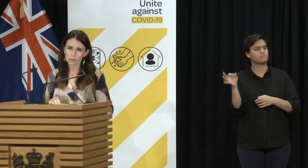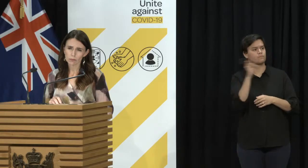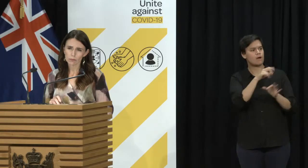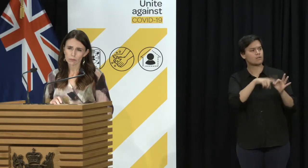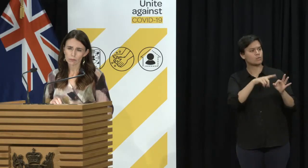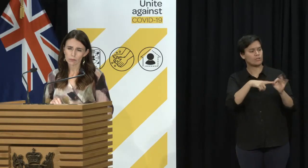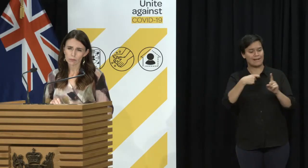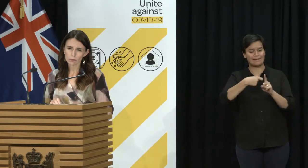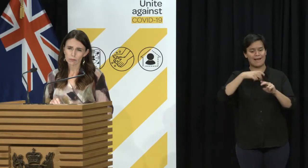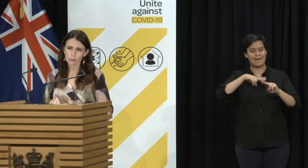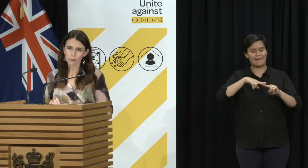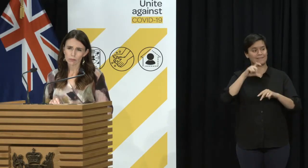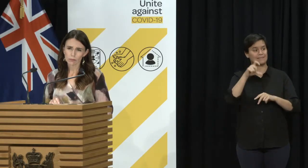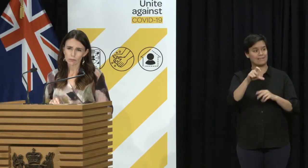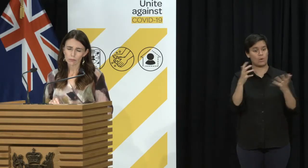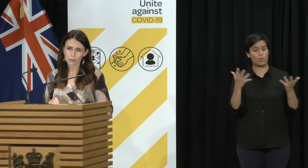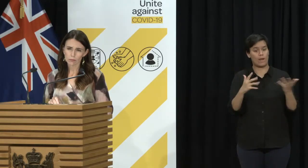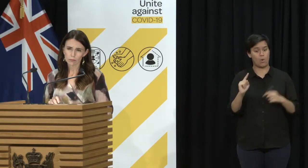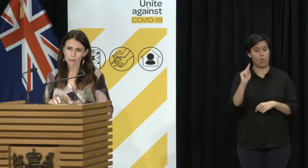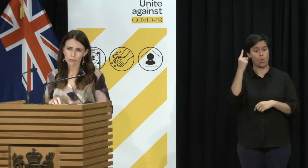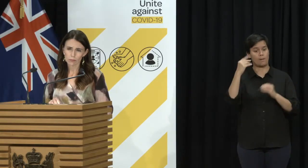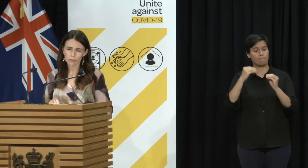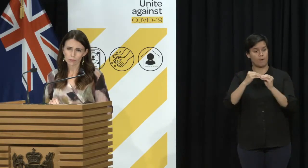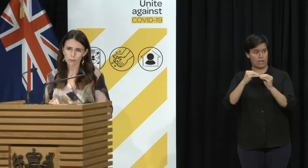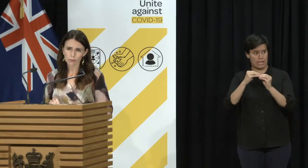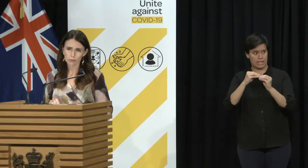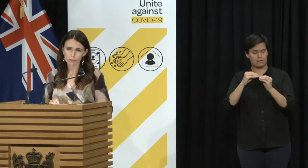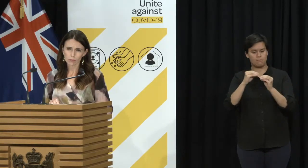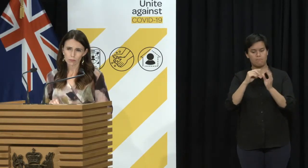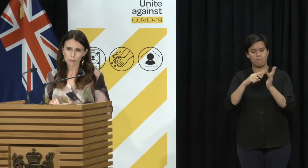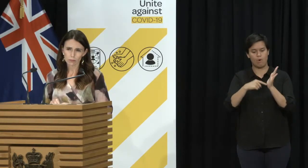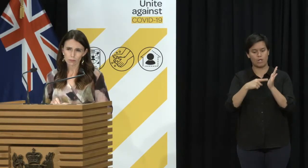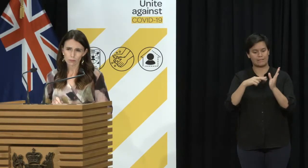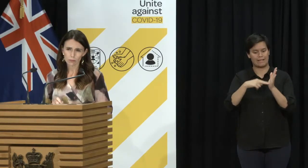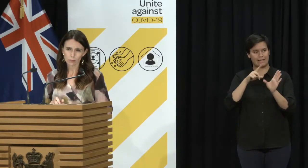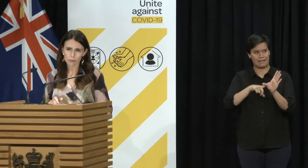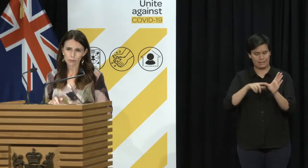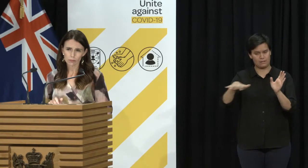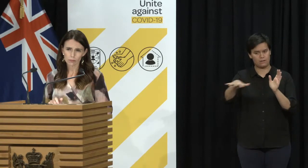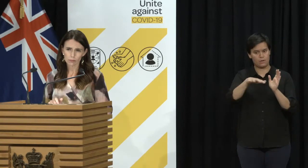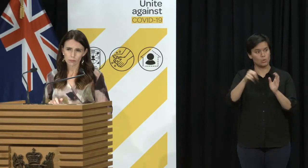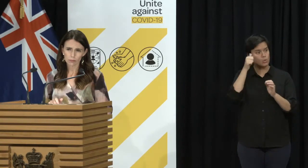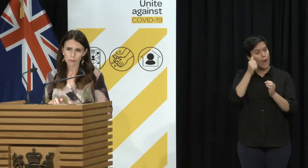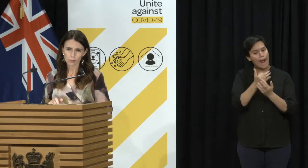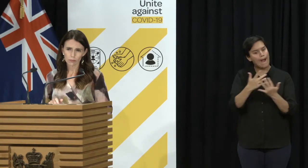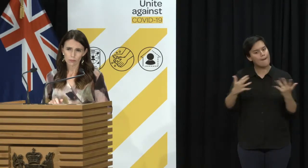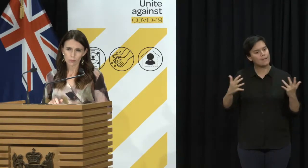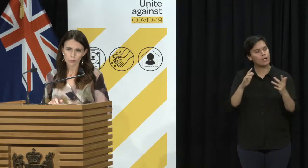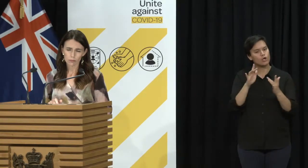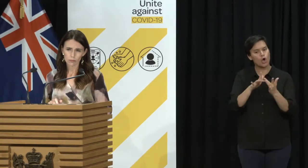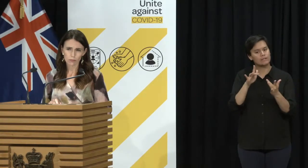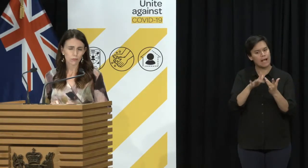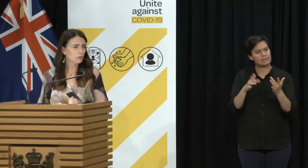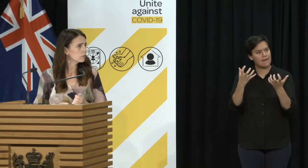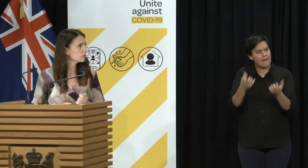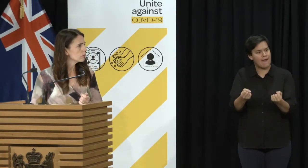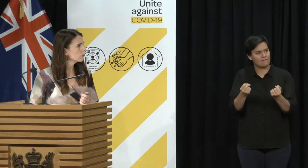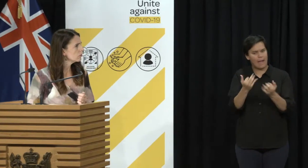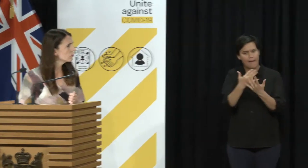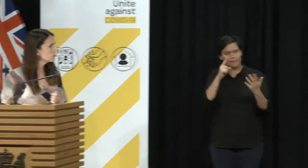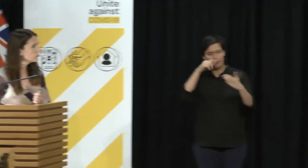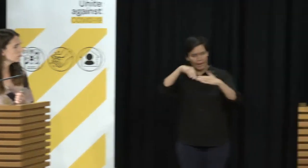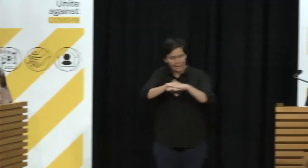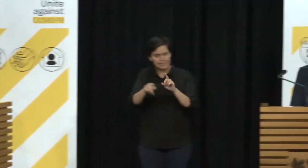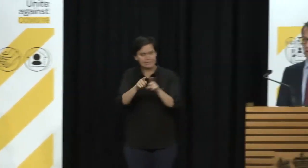were, 11 workers, I think. Do you have a sense of how many people, customers or members of the public who entered into the KFC? Because that hasn't appeared in any of the releases.